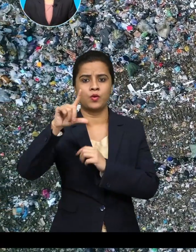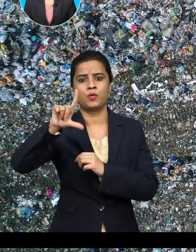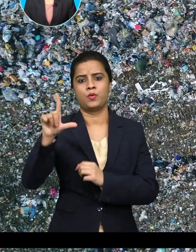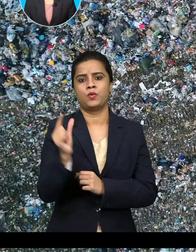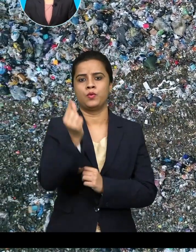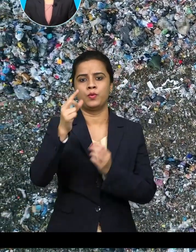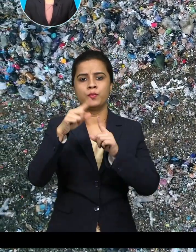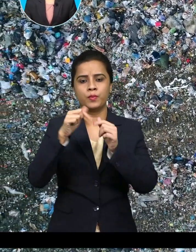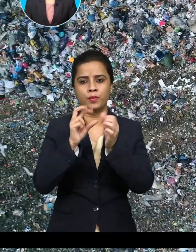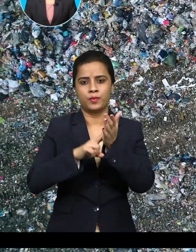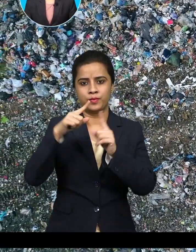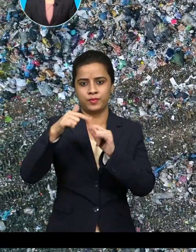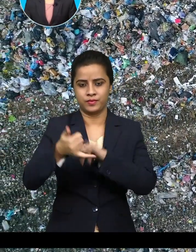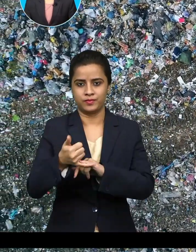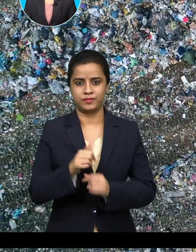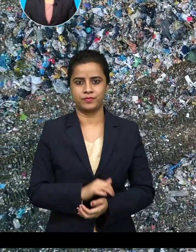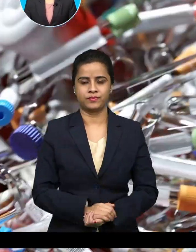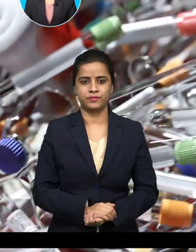pollutants.